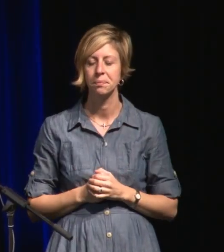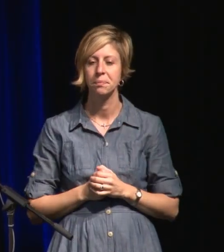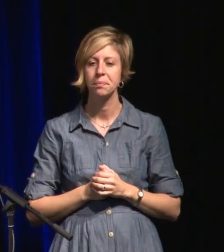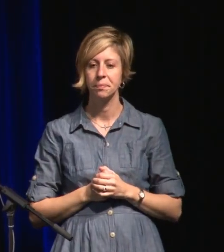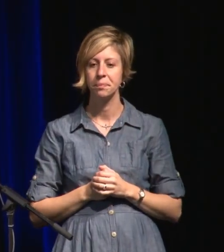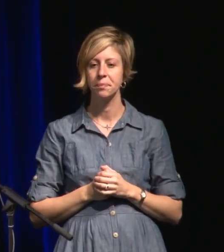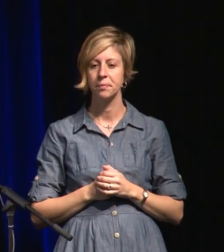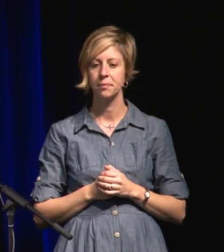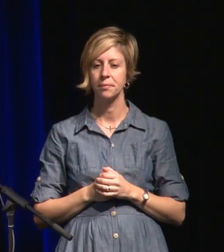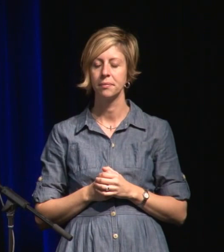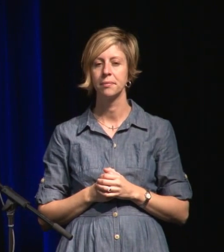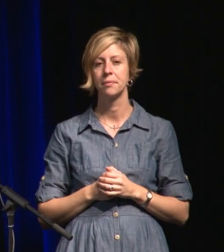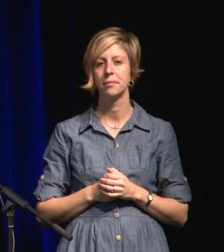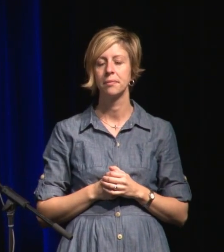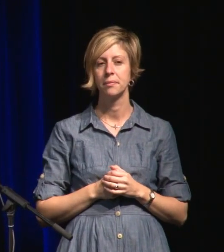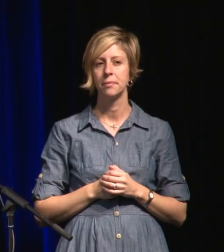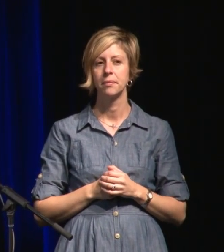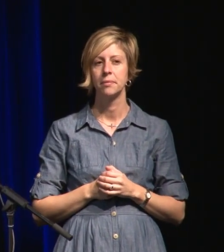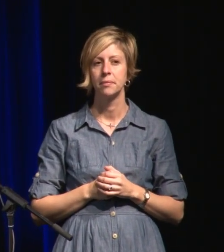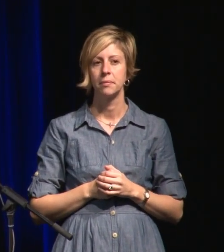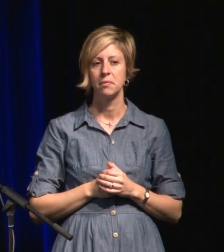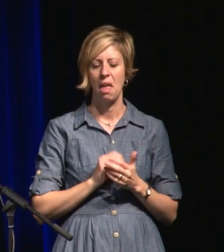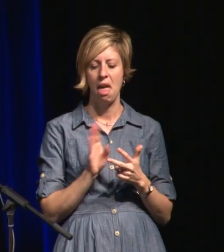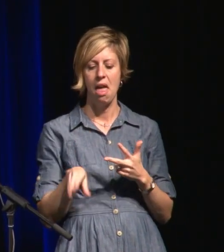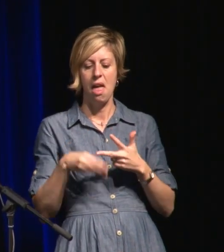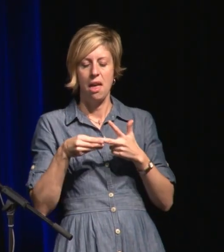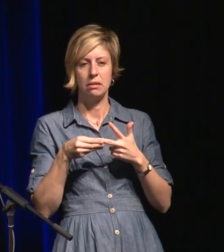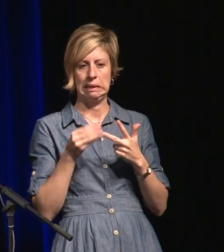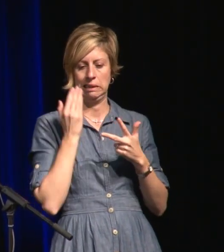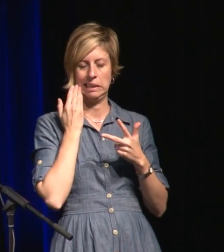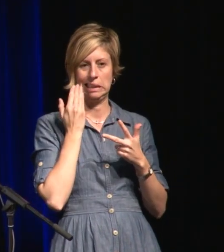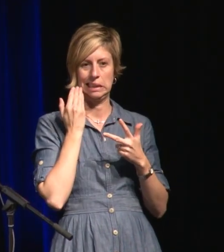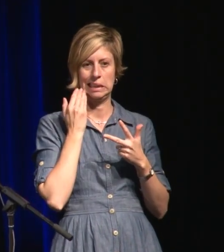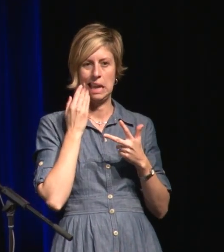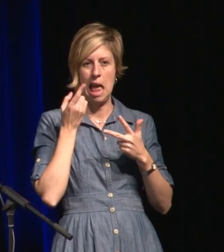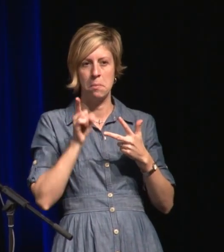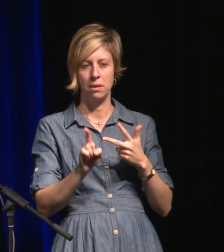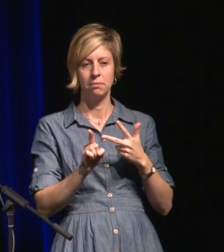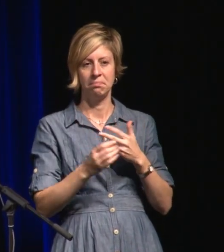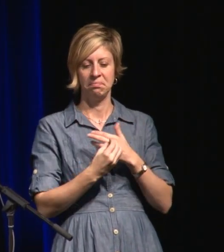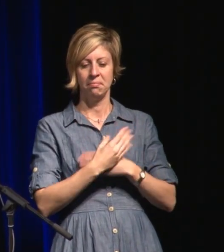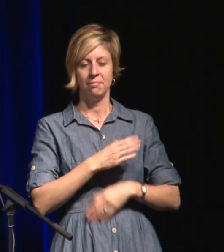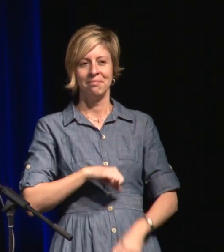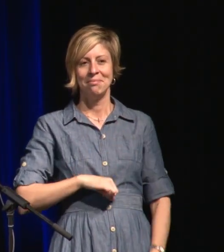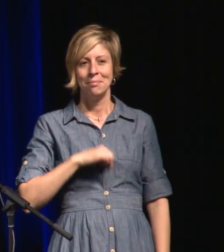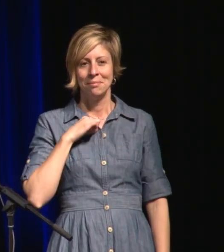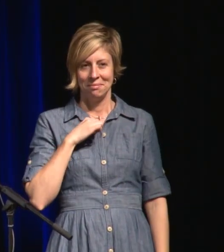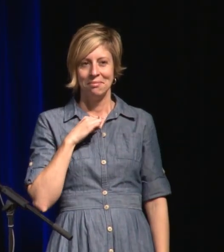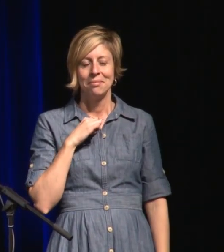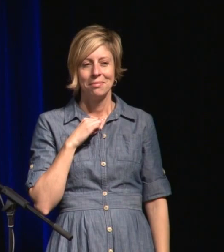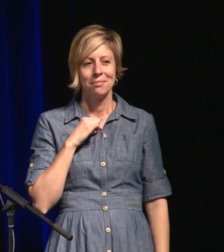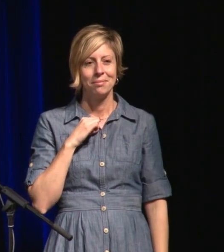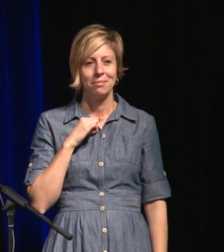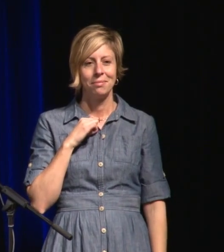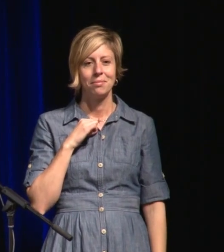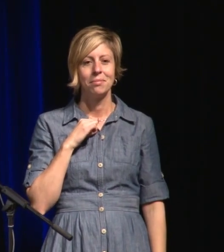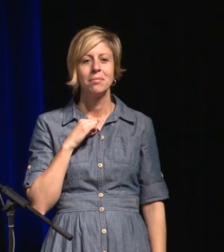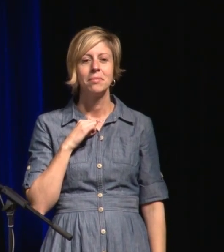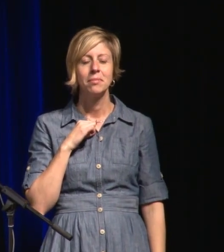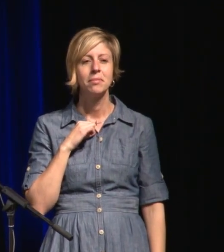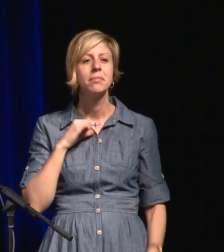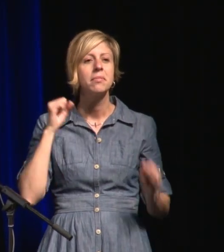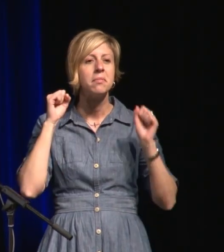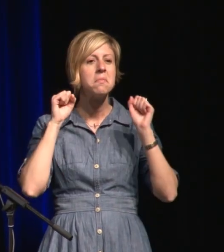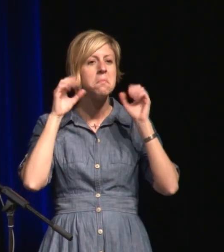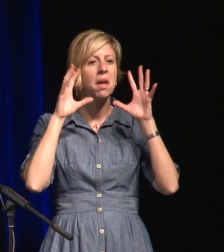I would like to add one very recent example that just made me so very proud of the fast actions of a group of